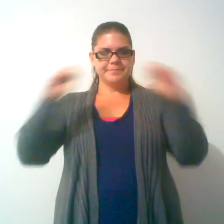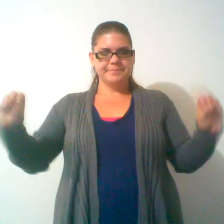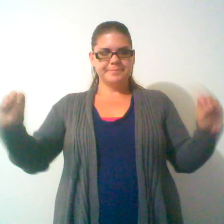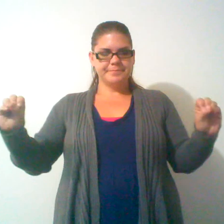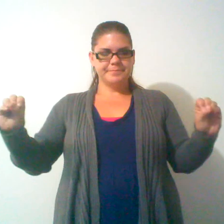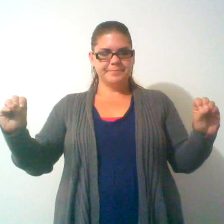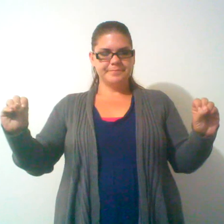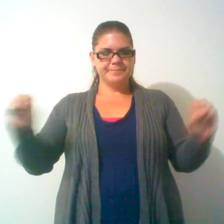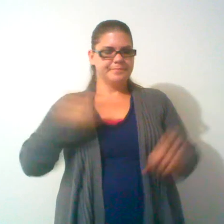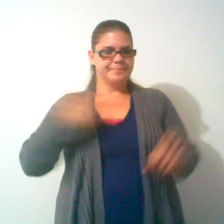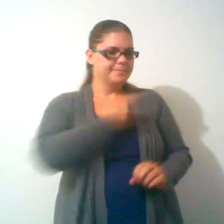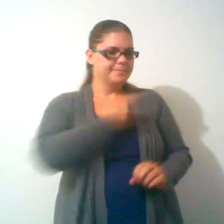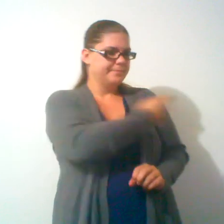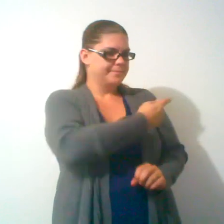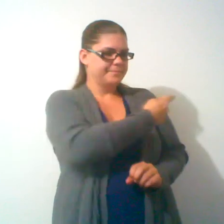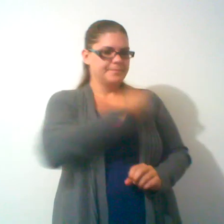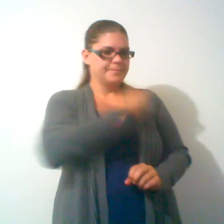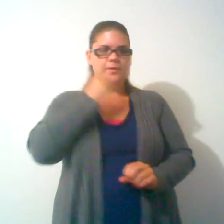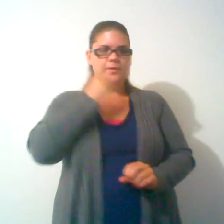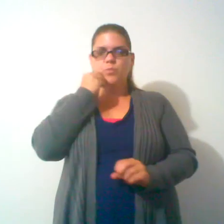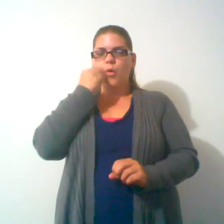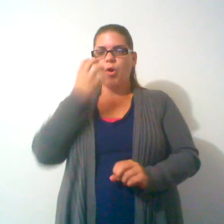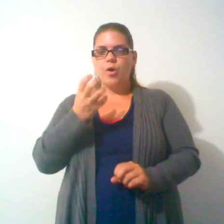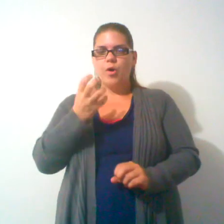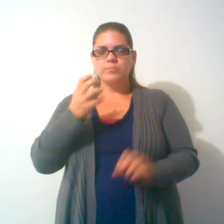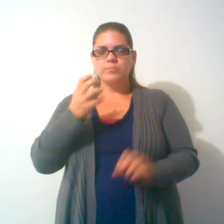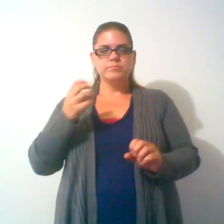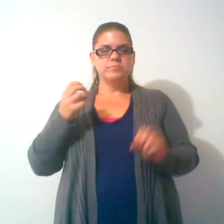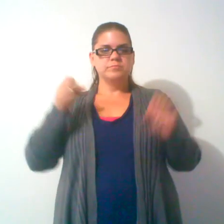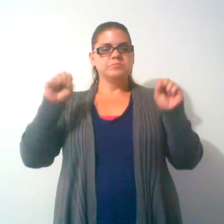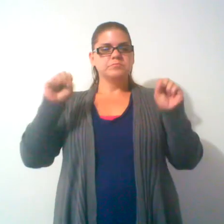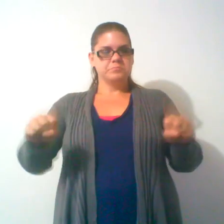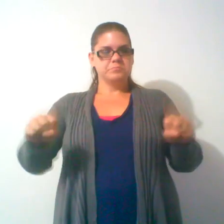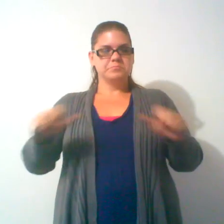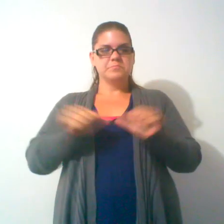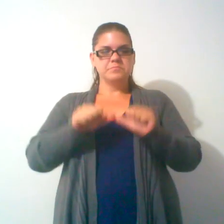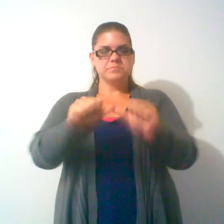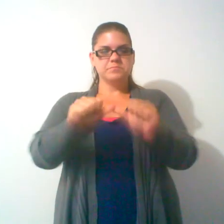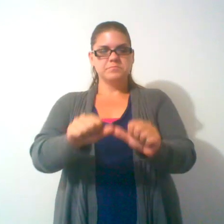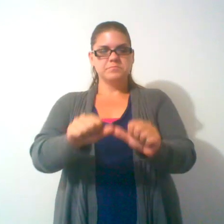After a pep talk, he began to regain his composure.